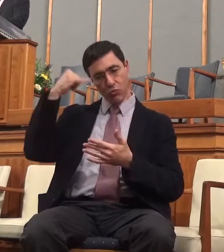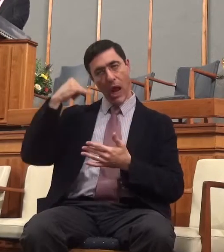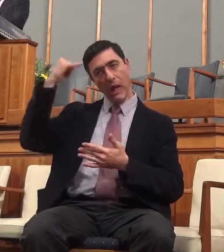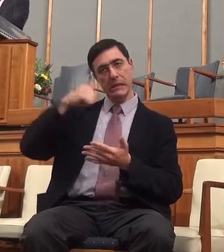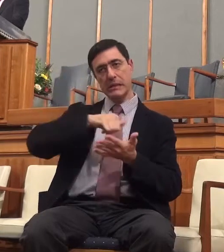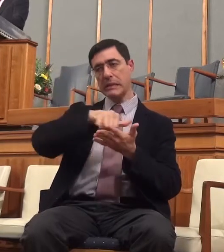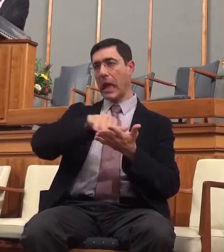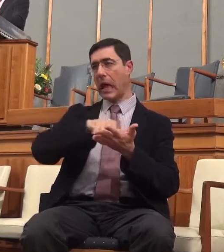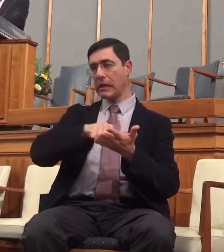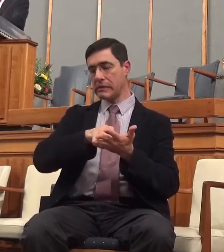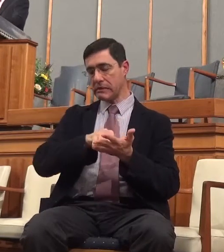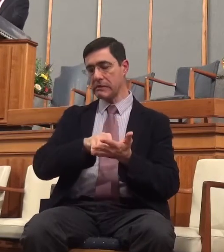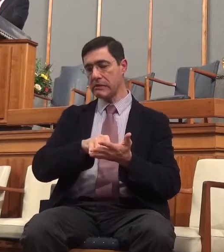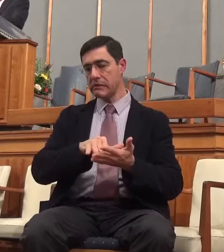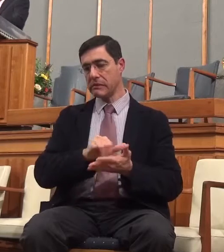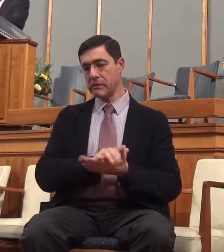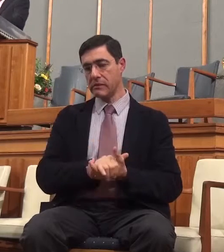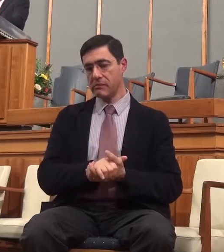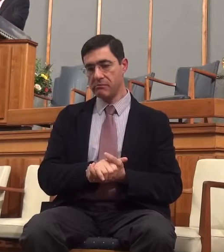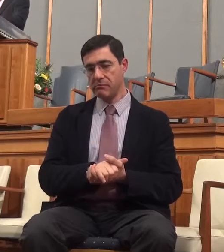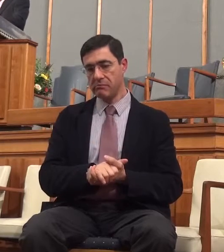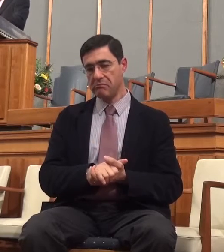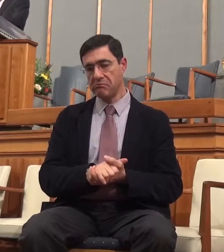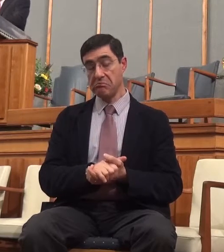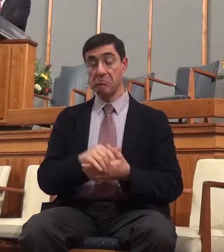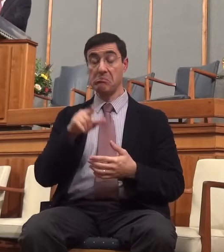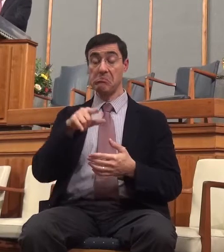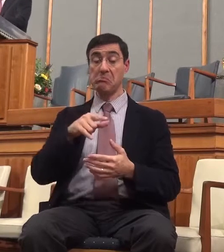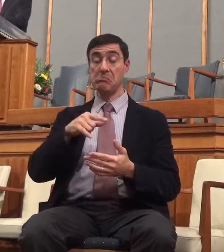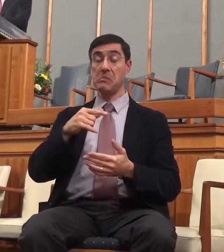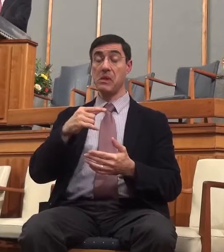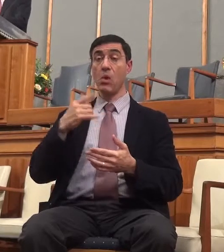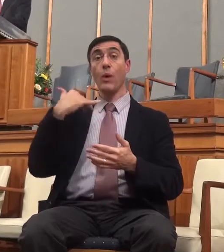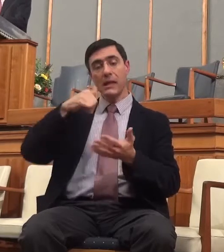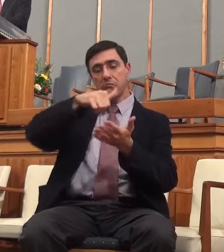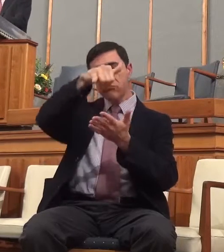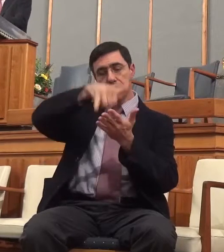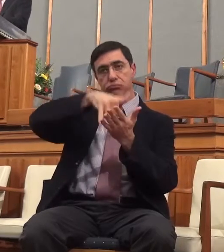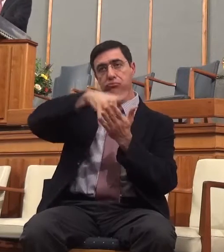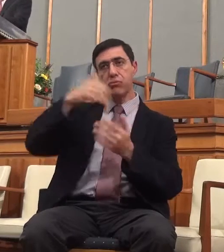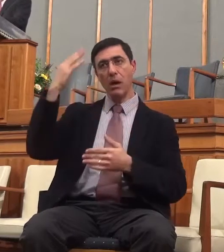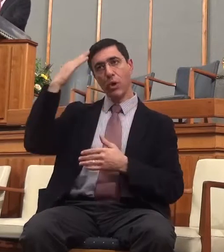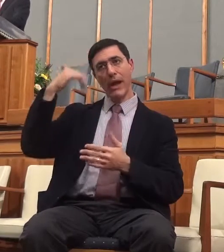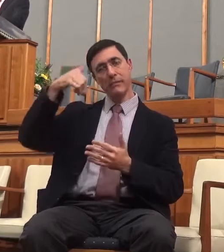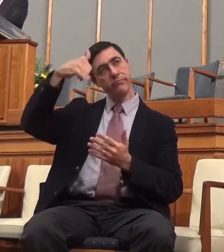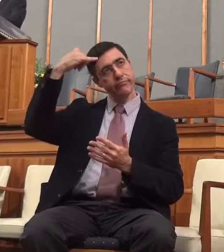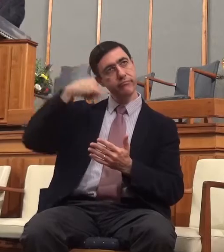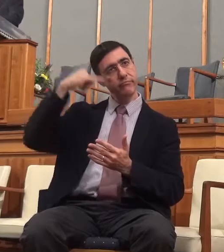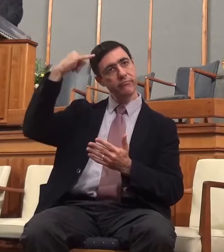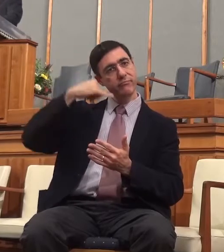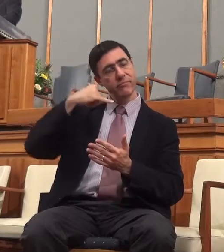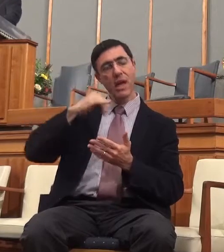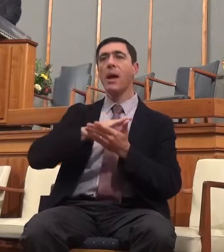things. Well, they enable unseen things within you to be